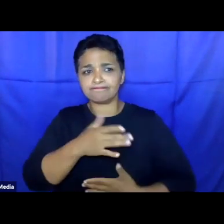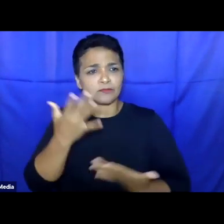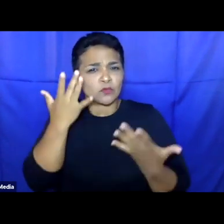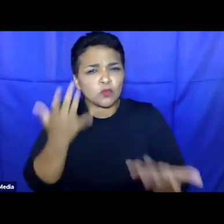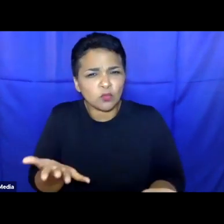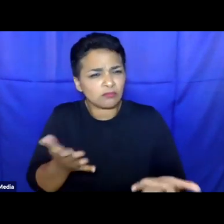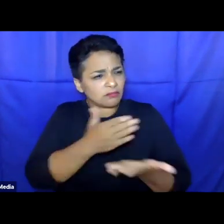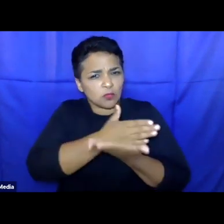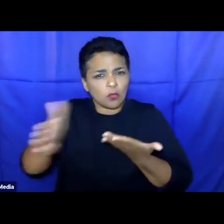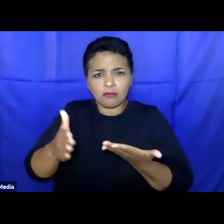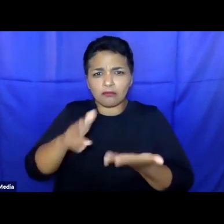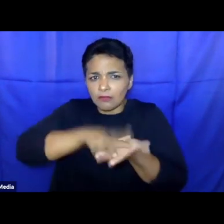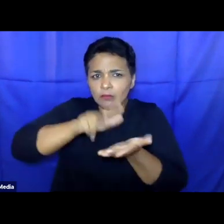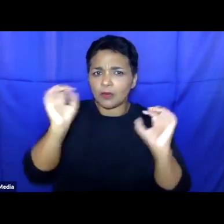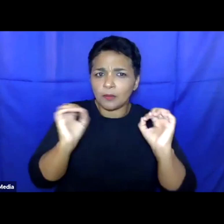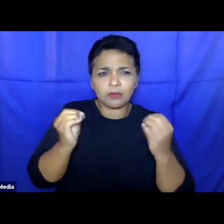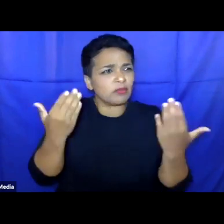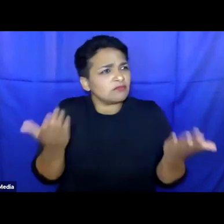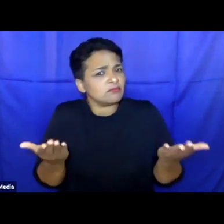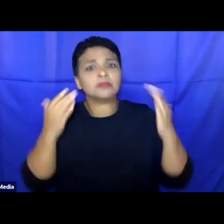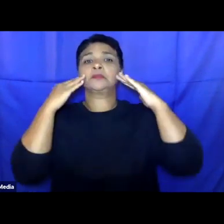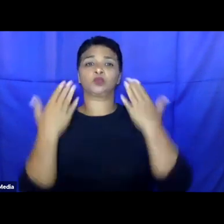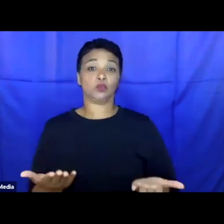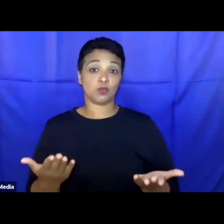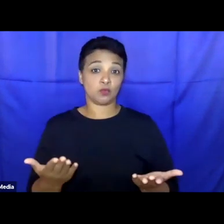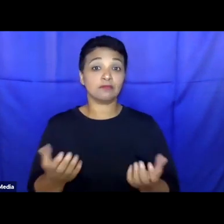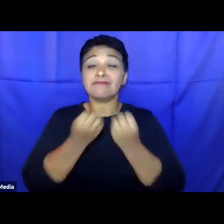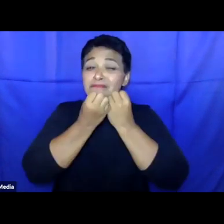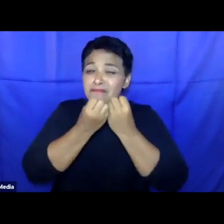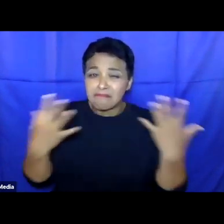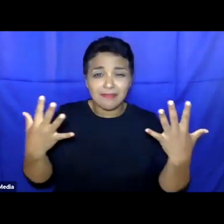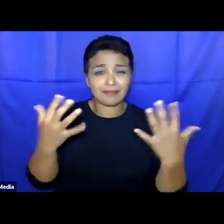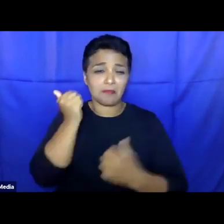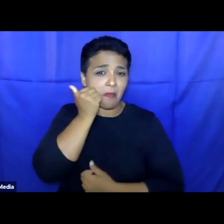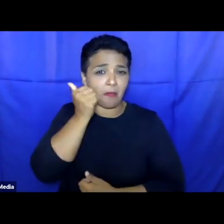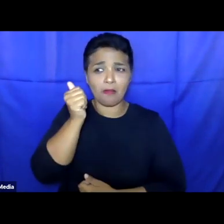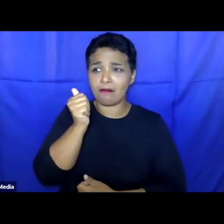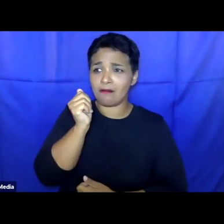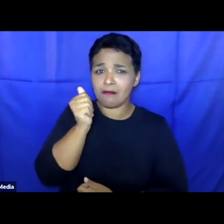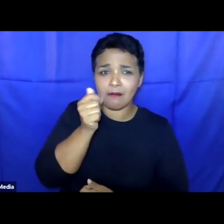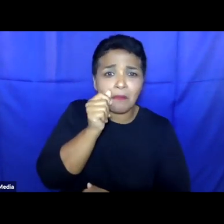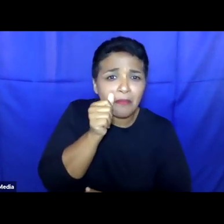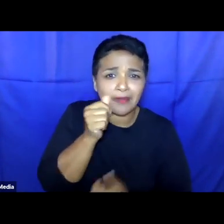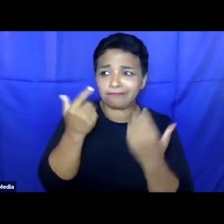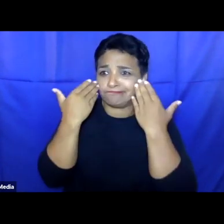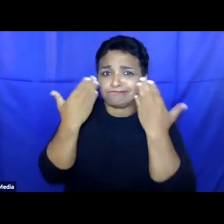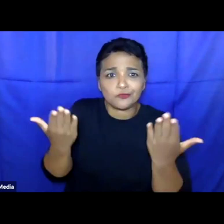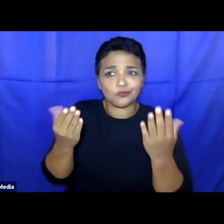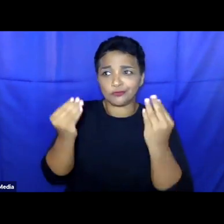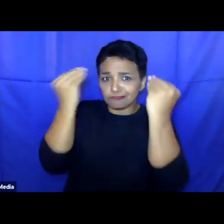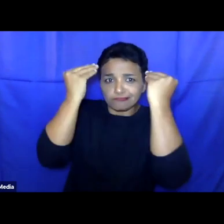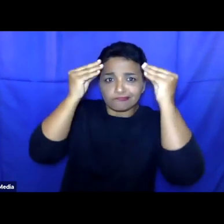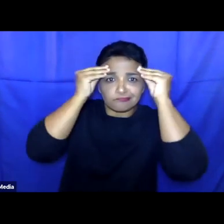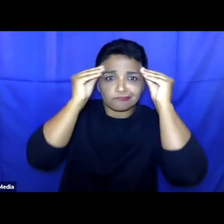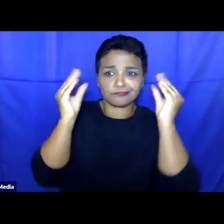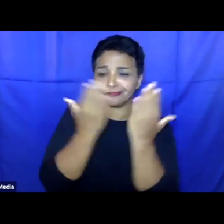refusals. And that happens to very many, parents that had no education. There was also another